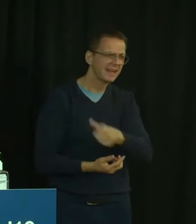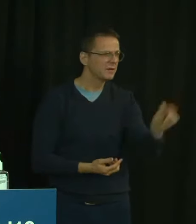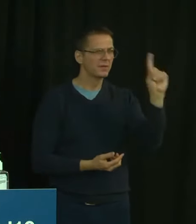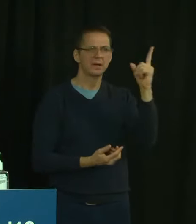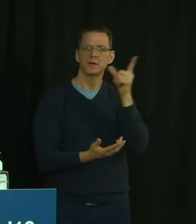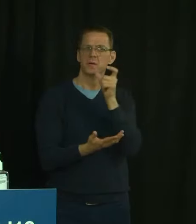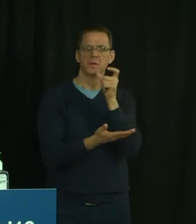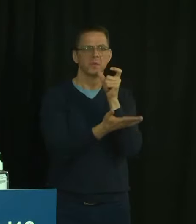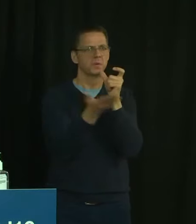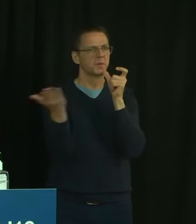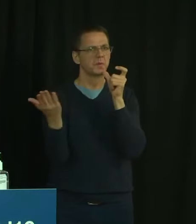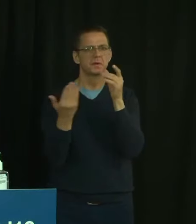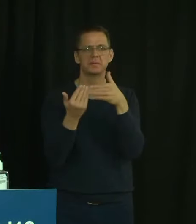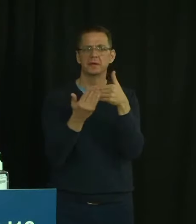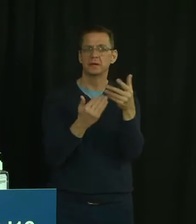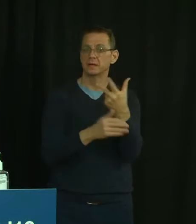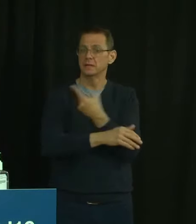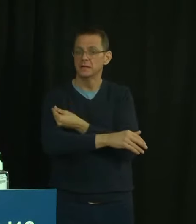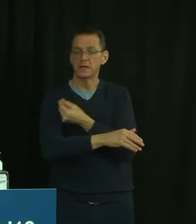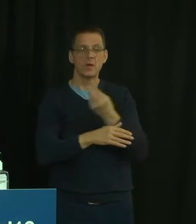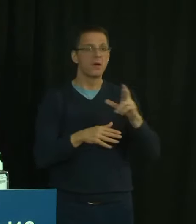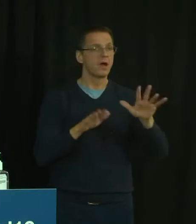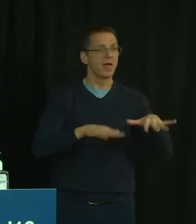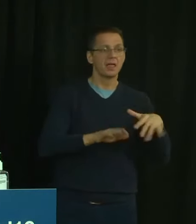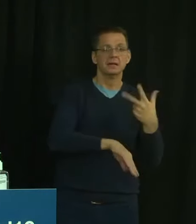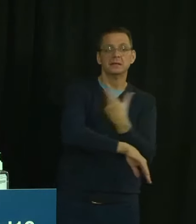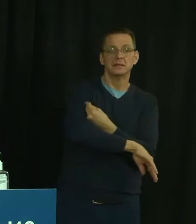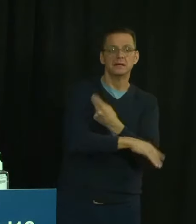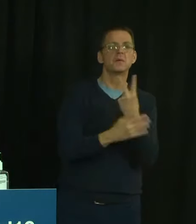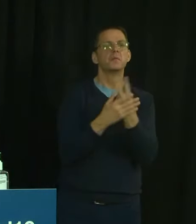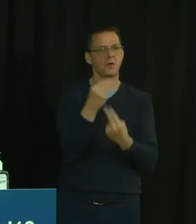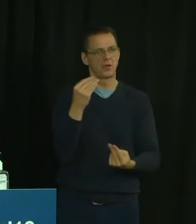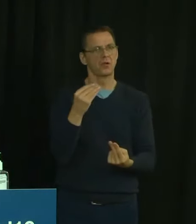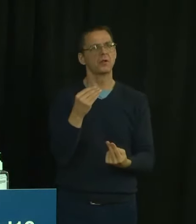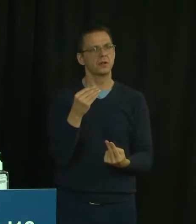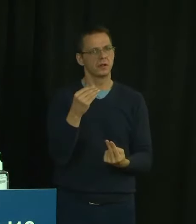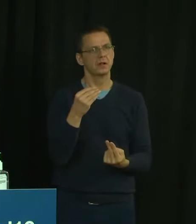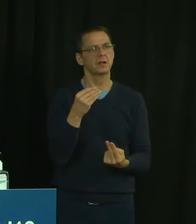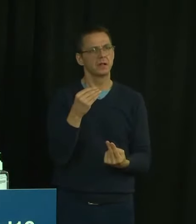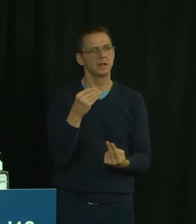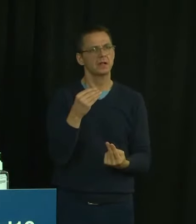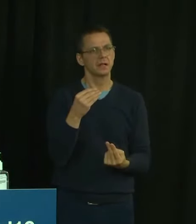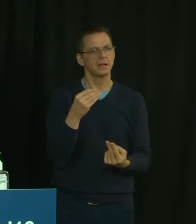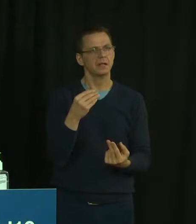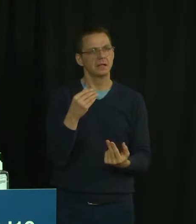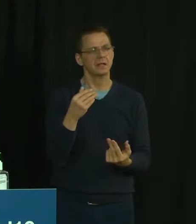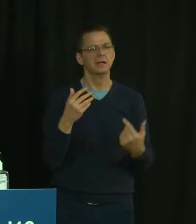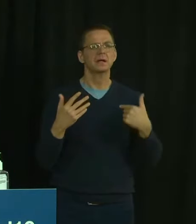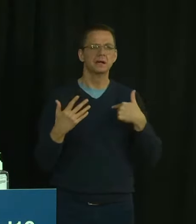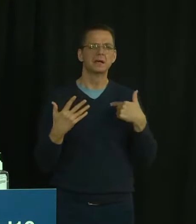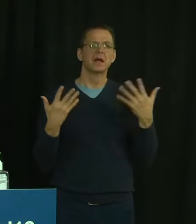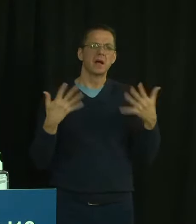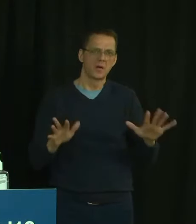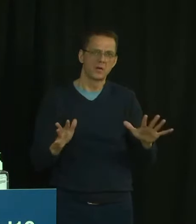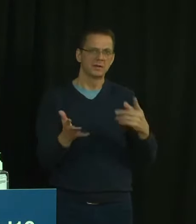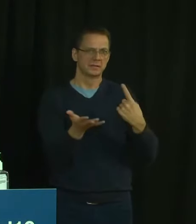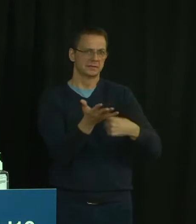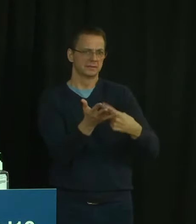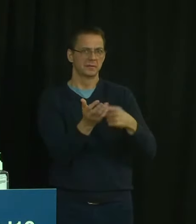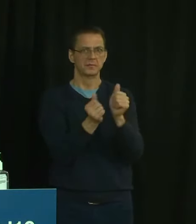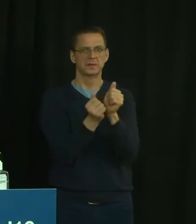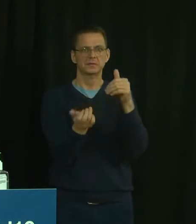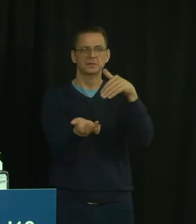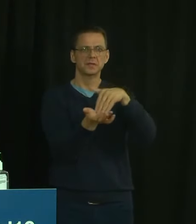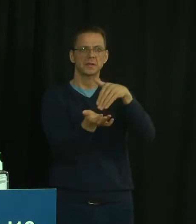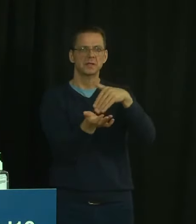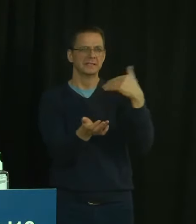healthcare provider, and we have been in communication with clinicians both on Friday, and we're sending out additional material today to make sure that